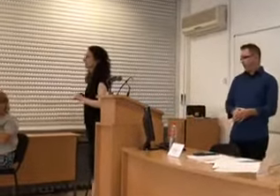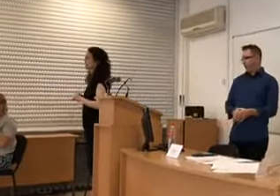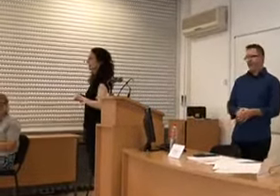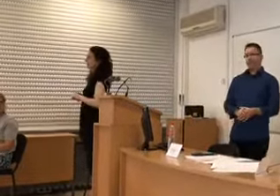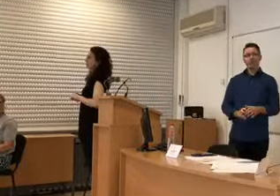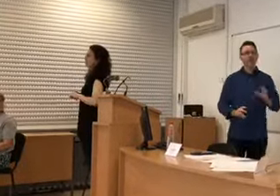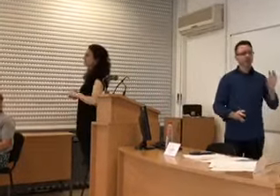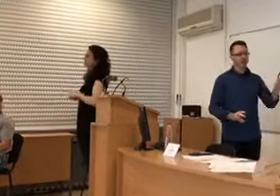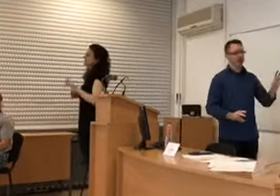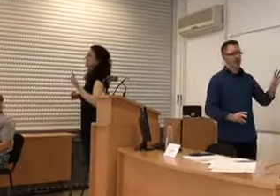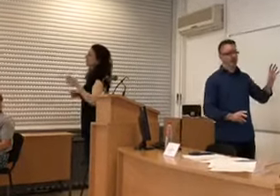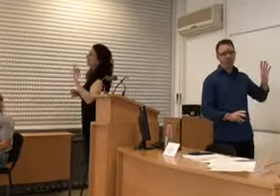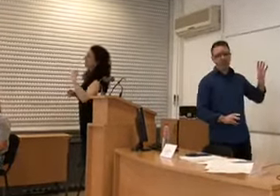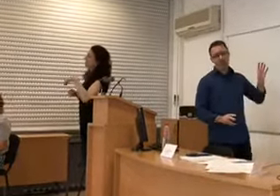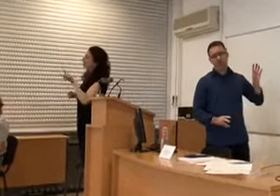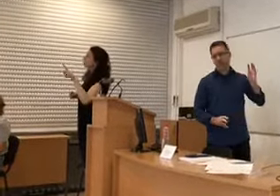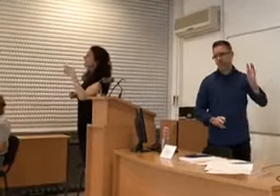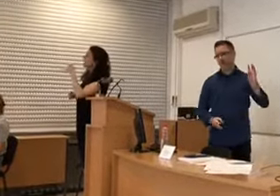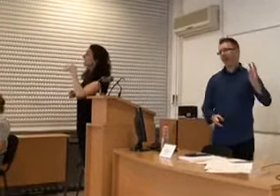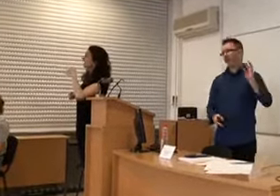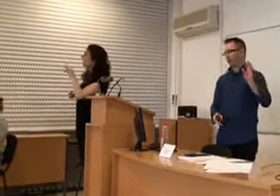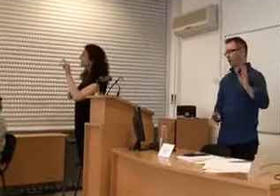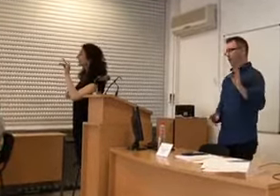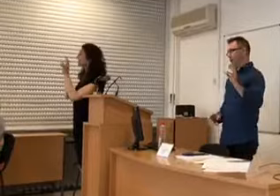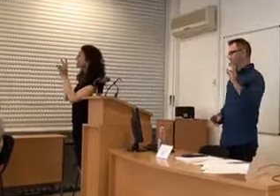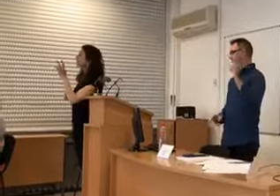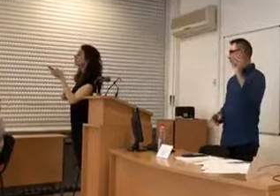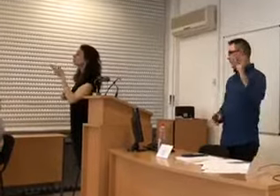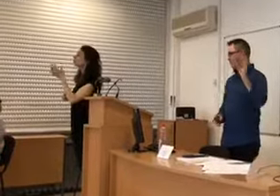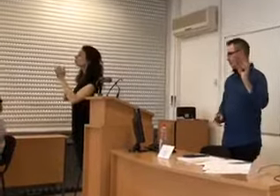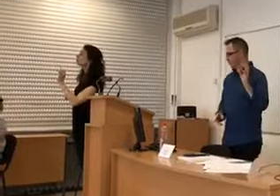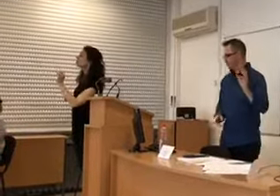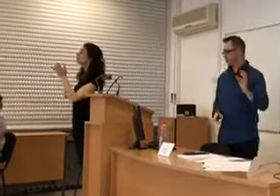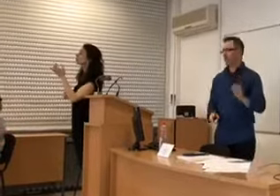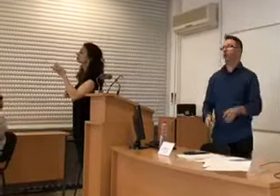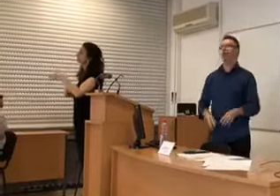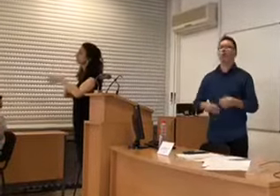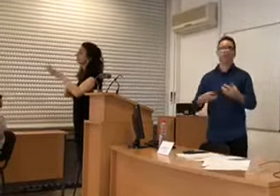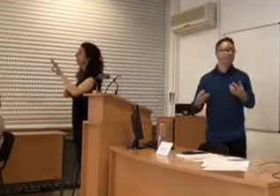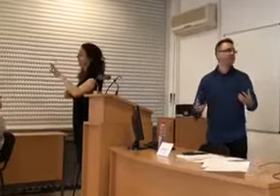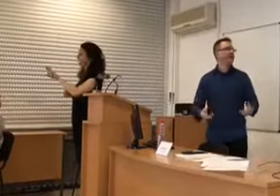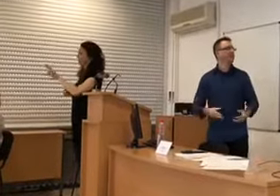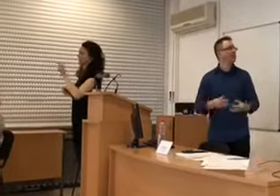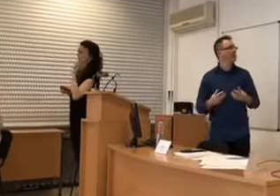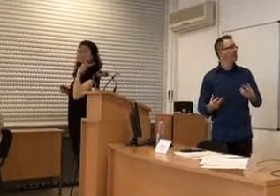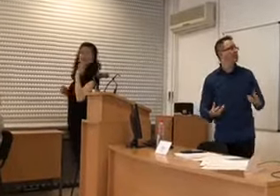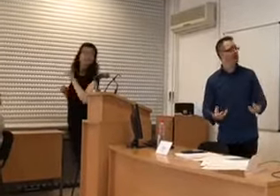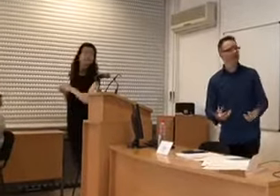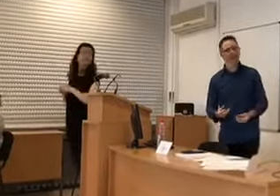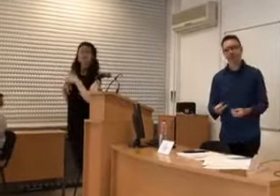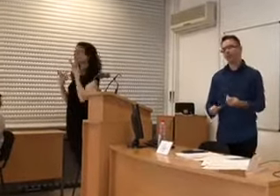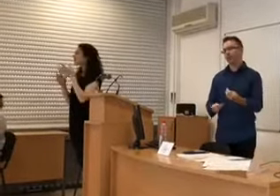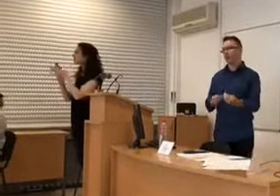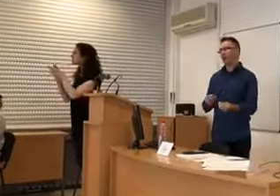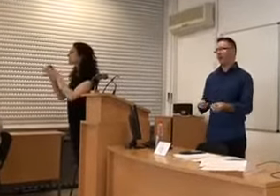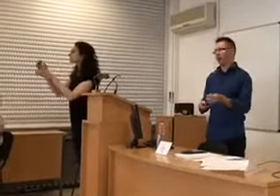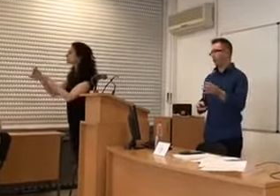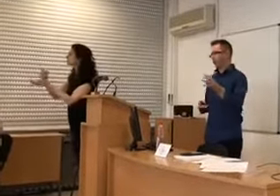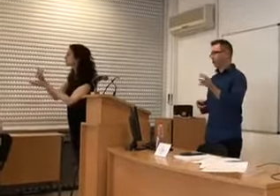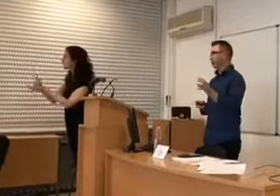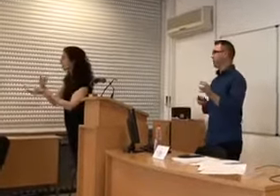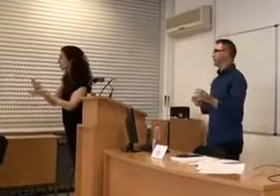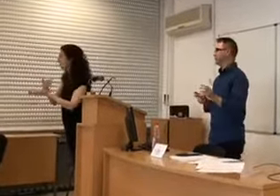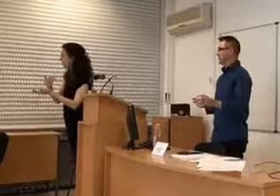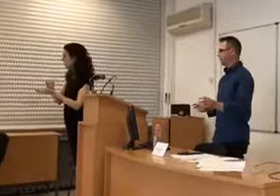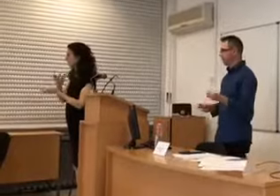Okay, another industry, because economy has very much to do with all that I am saying. If we are